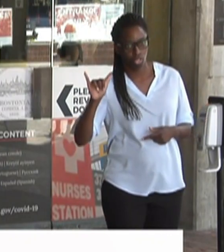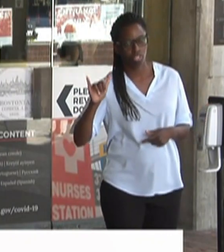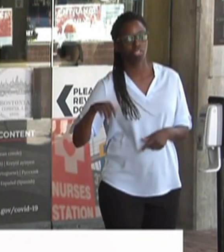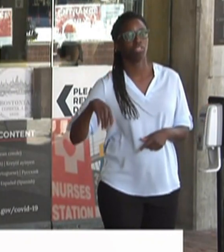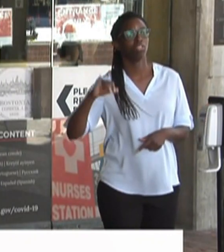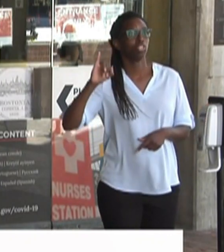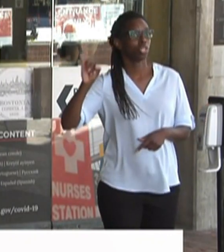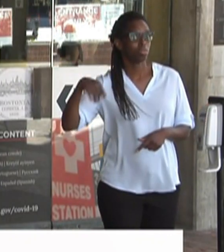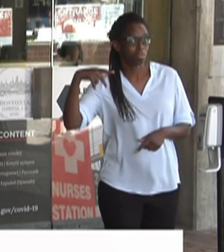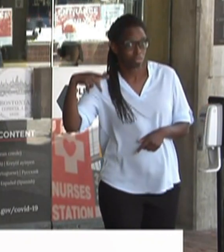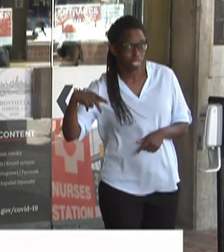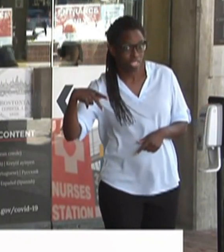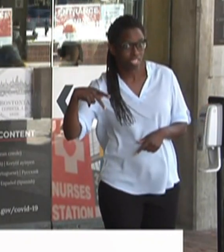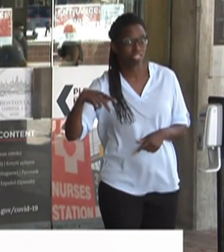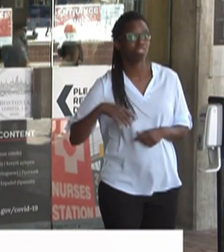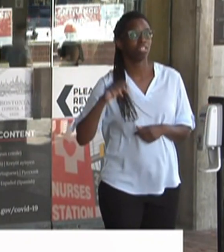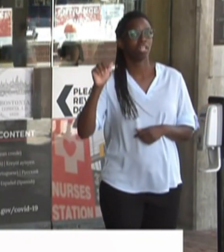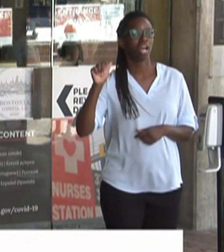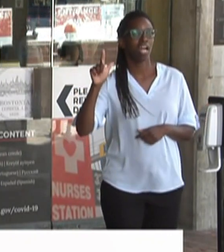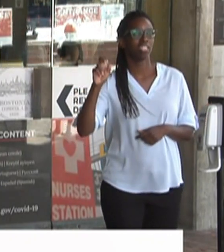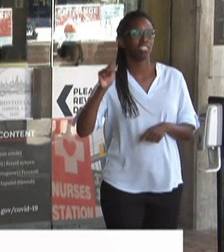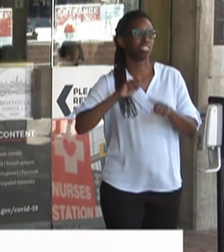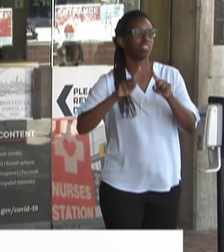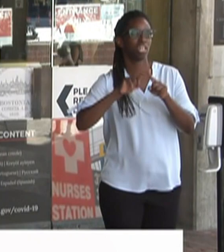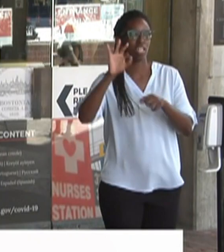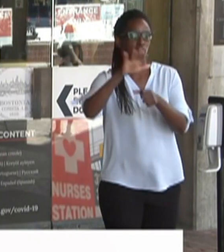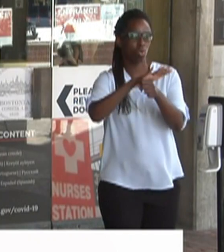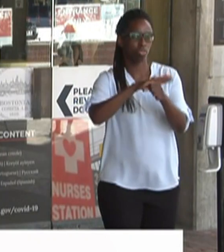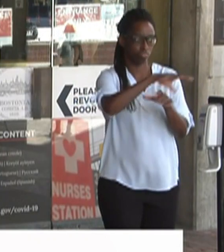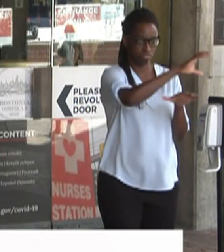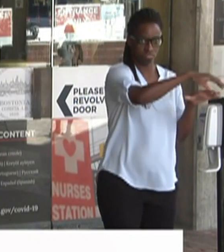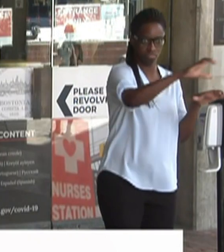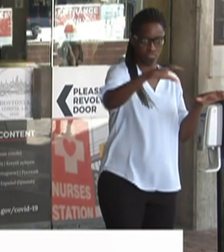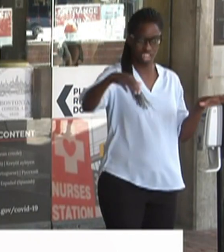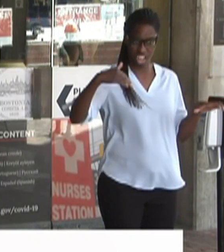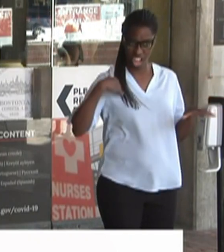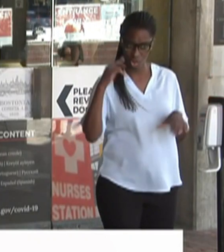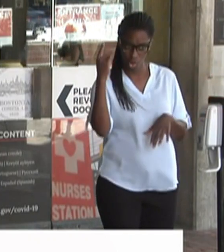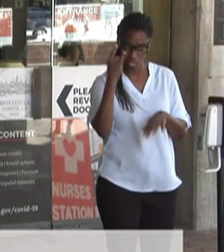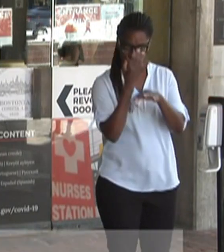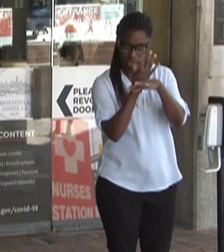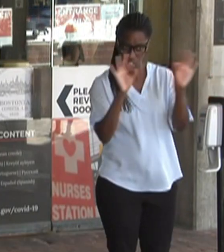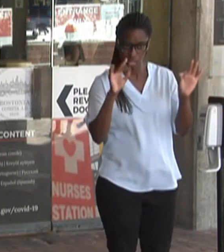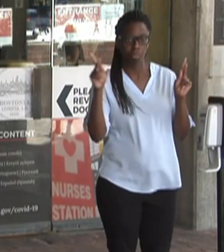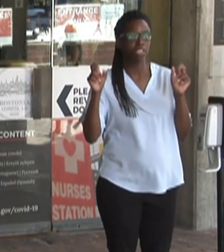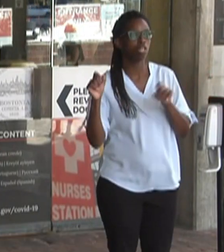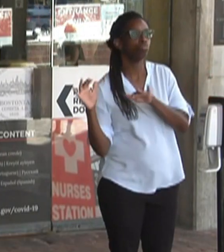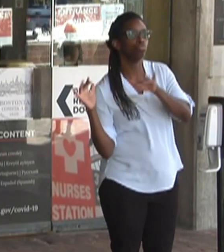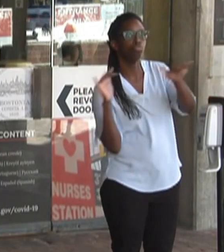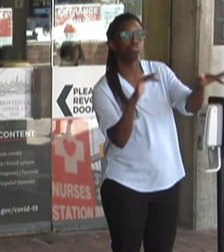Alston. The other new Boston Public Library program is Public Computer Access.